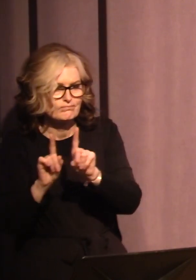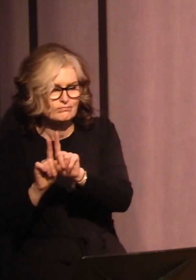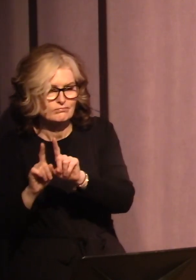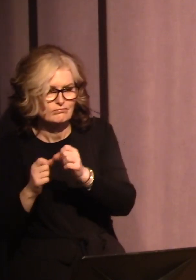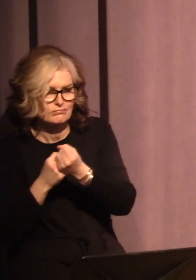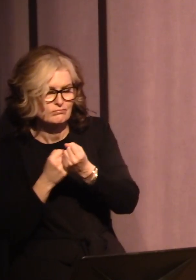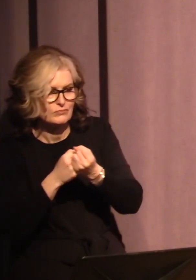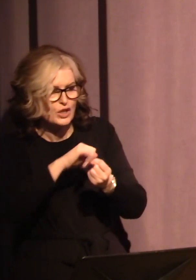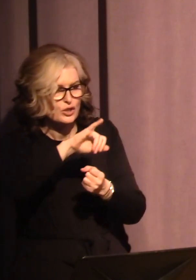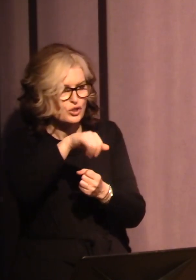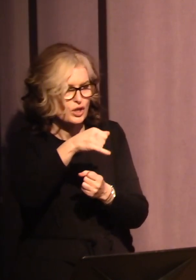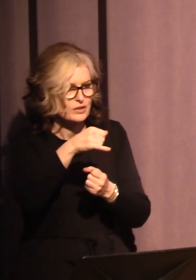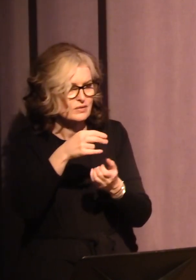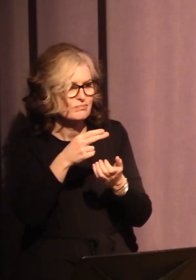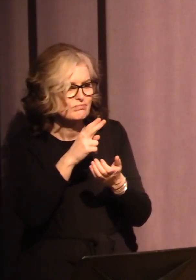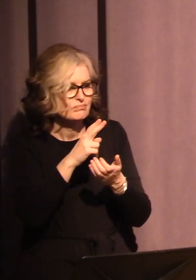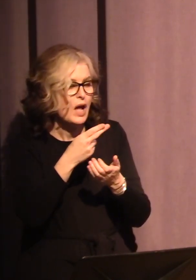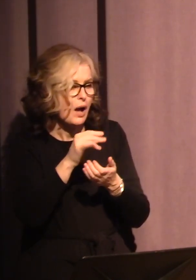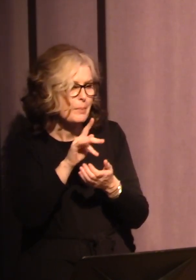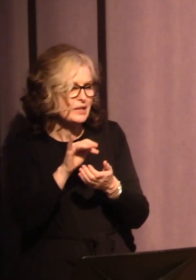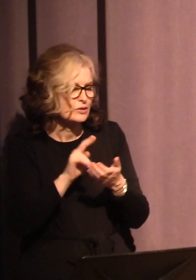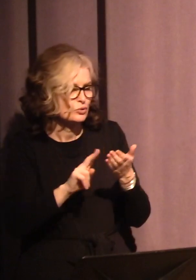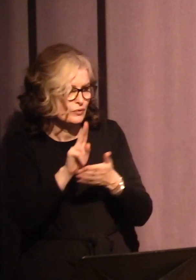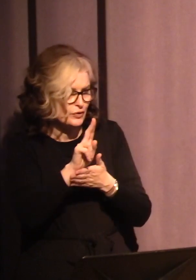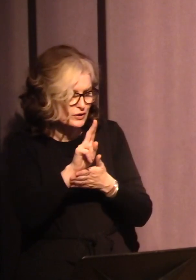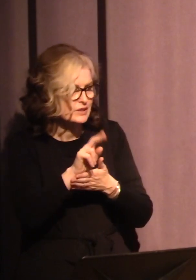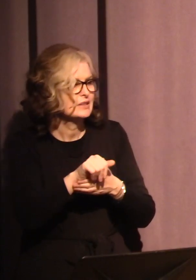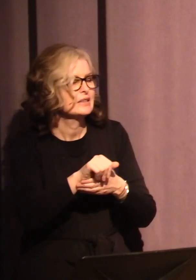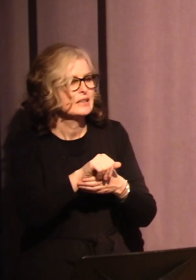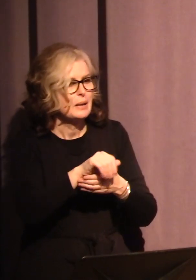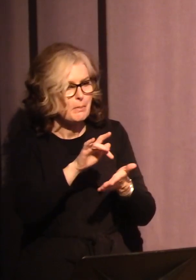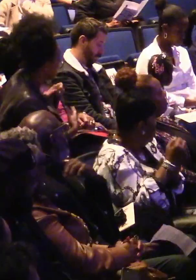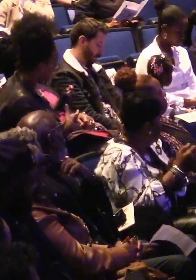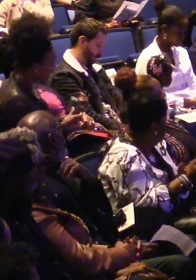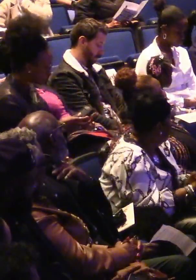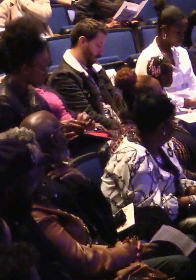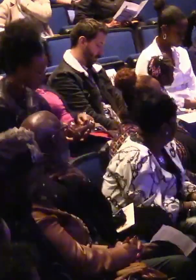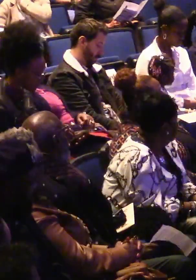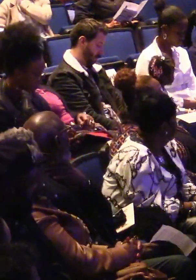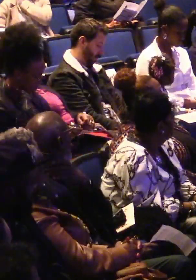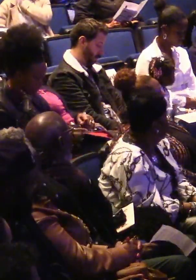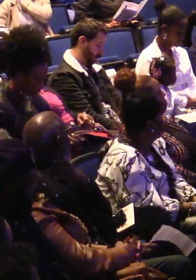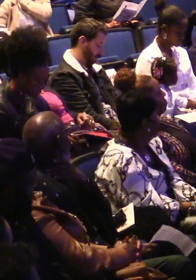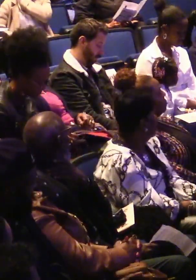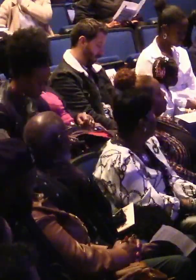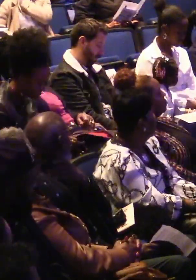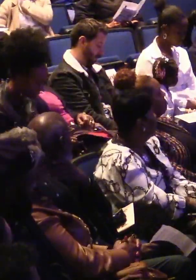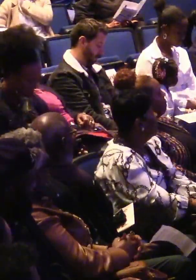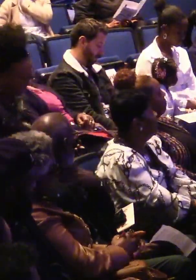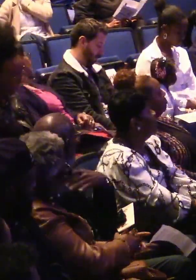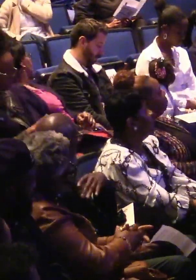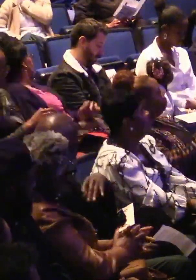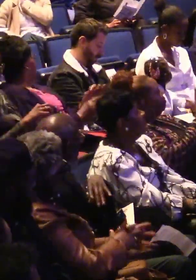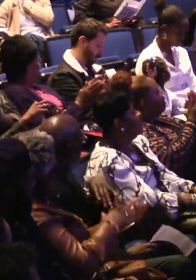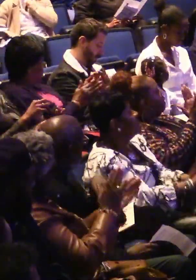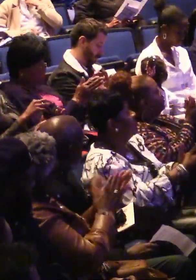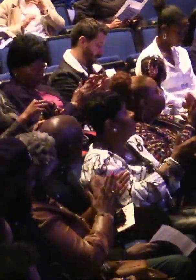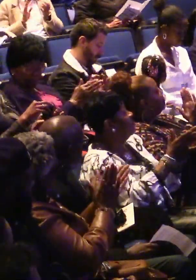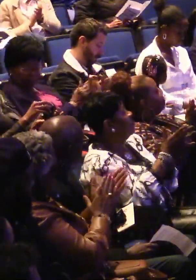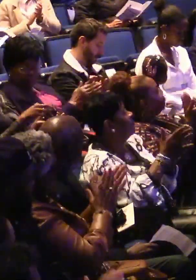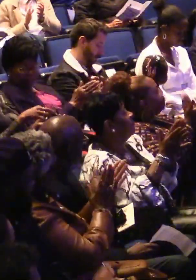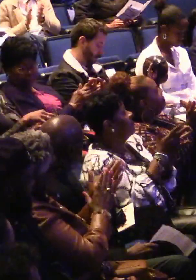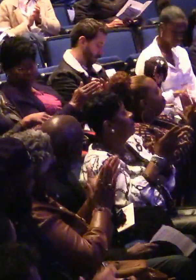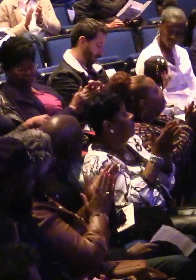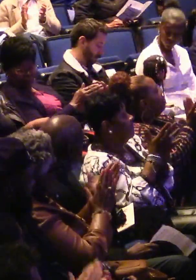with Johns Hopkins University and Medicine. Dean DeWeese is here tonight. Dean, thank you for showing your support for this incredible